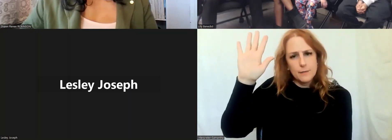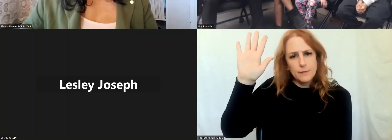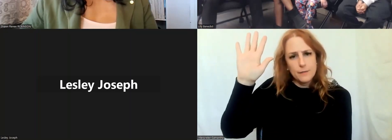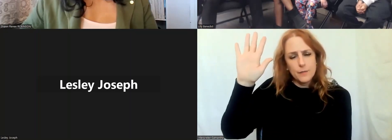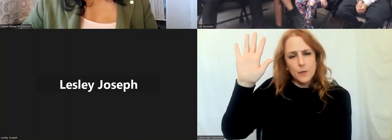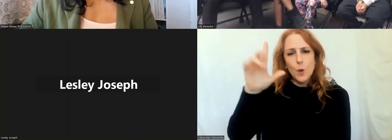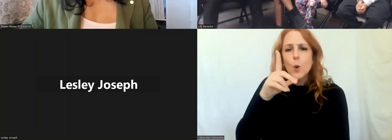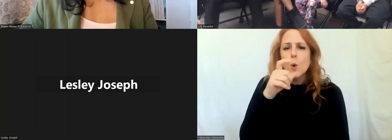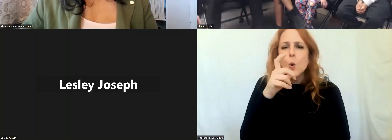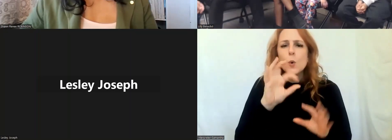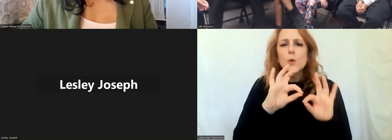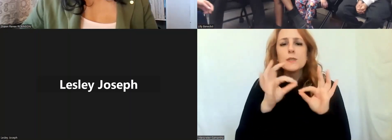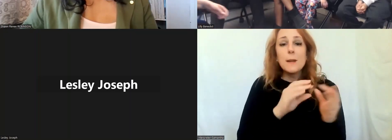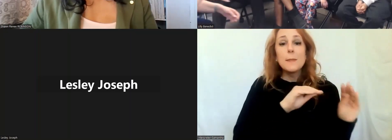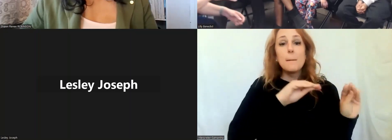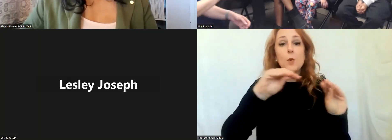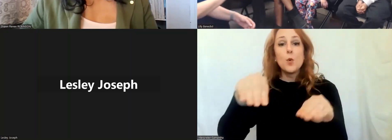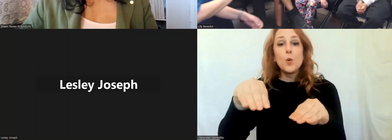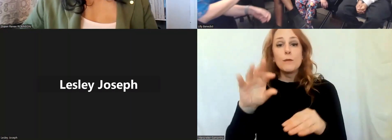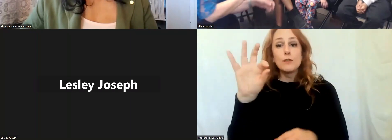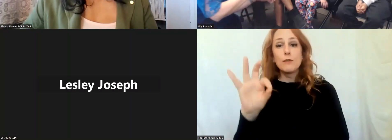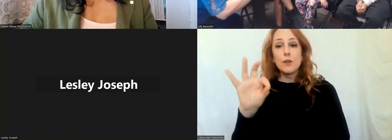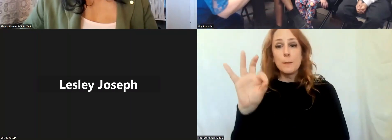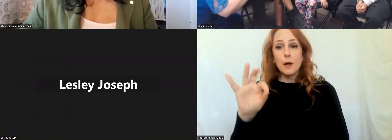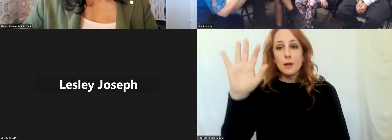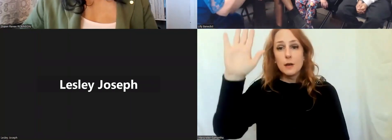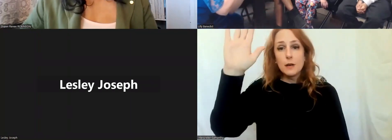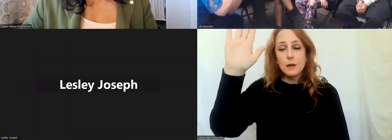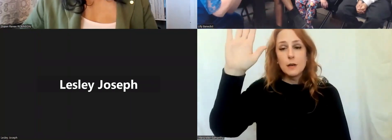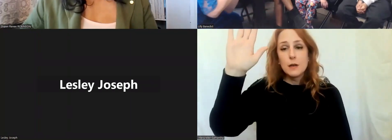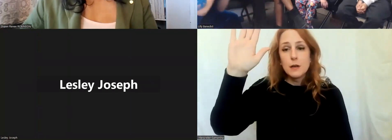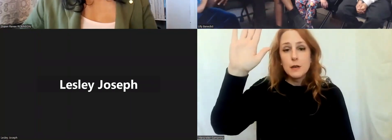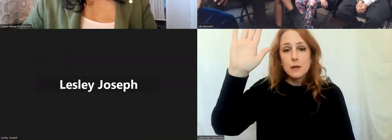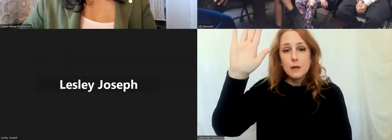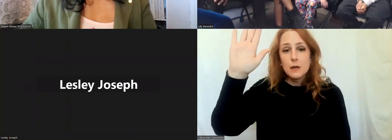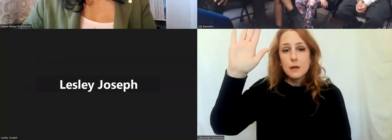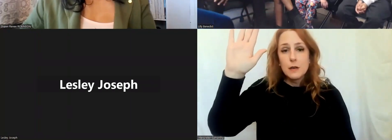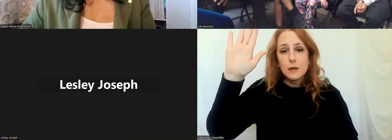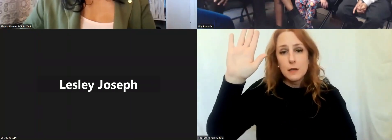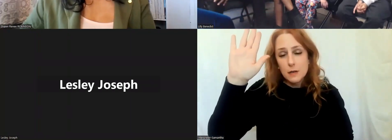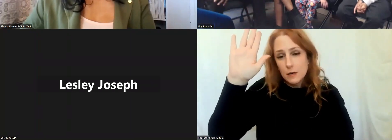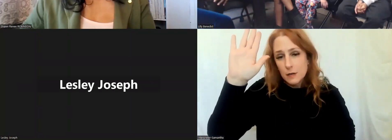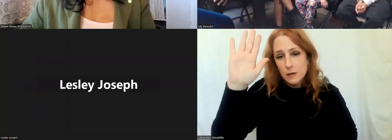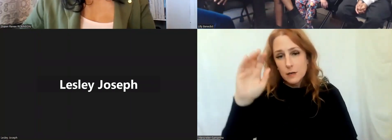Whose family moved to Fremont so you could attend CSD?